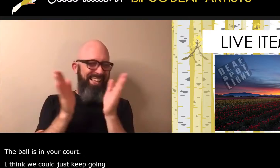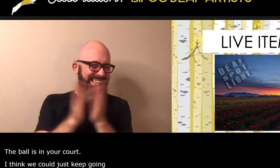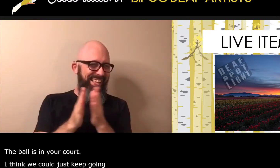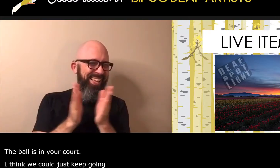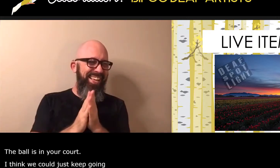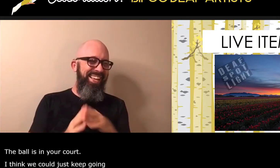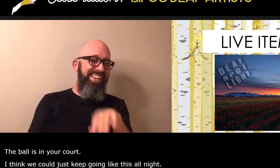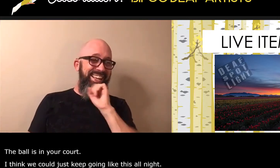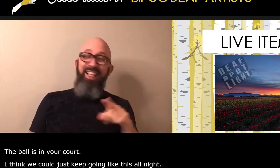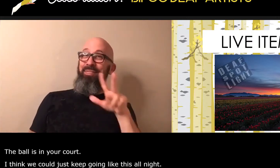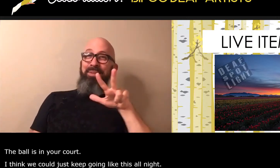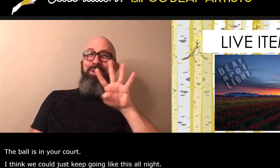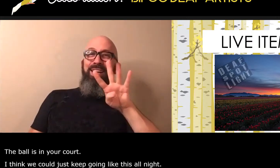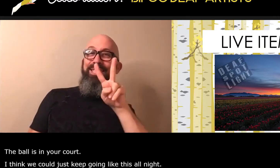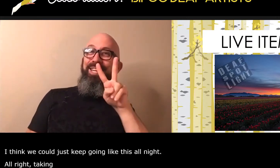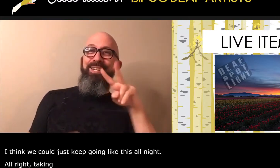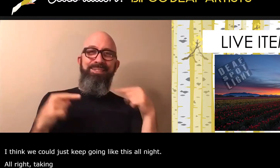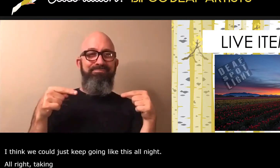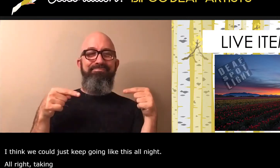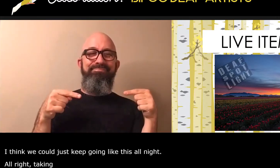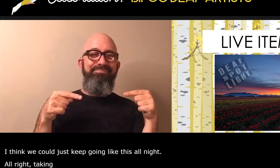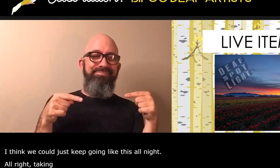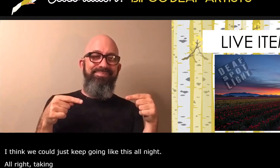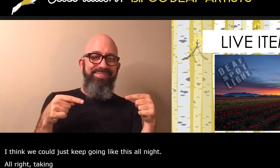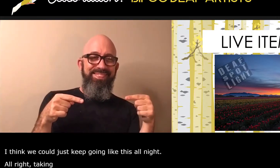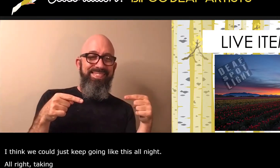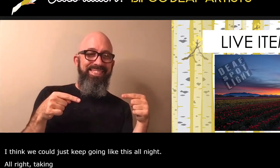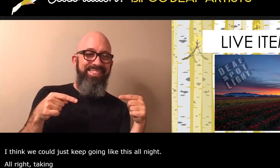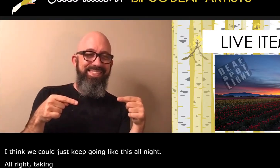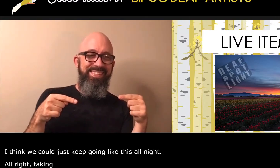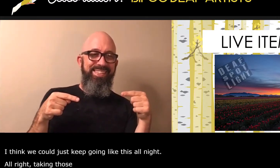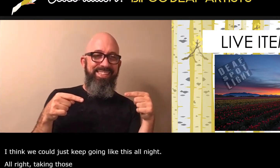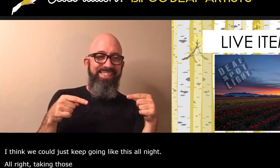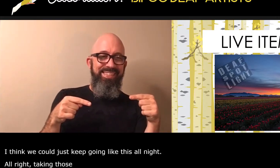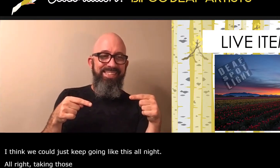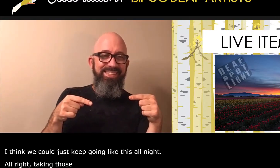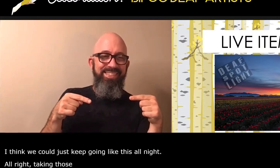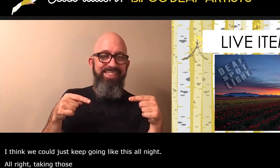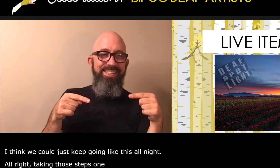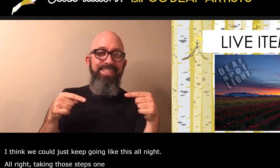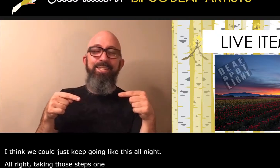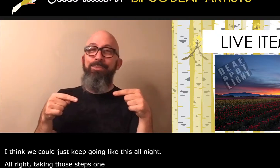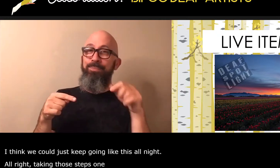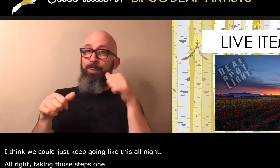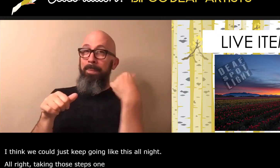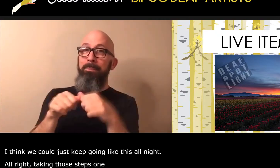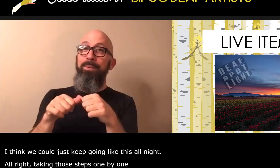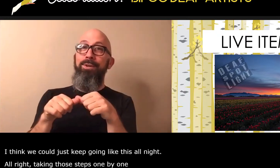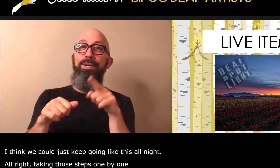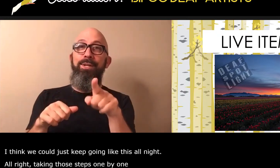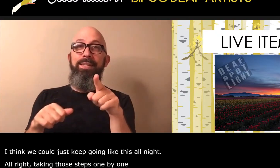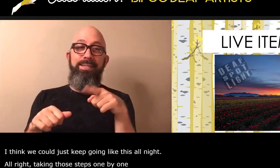those steps one by one, it's at 342.